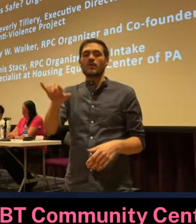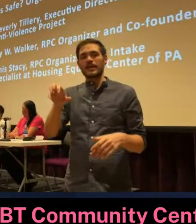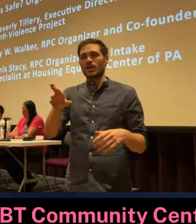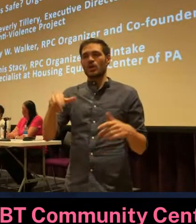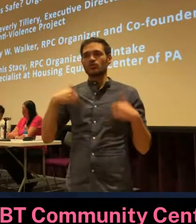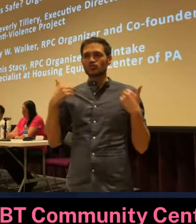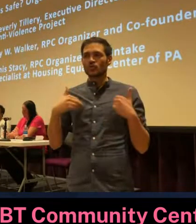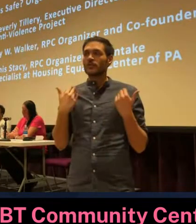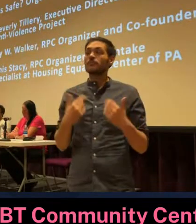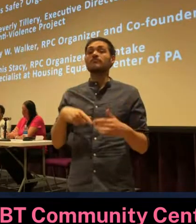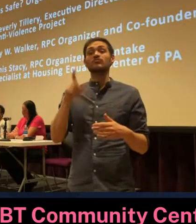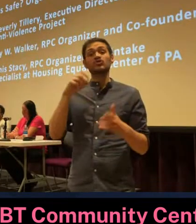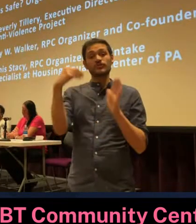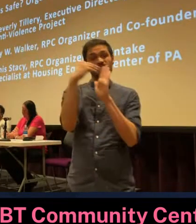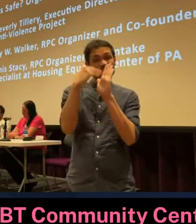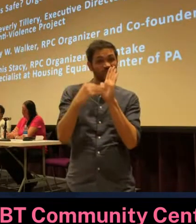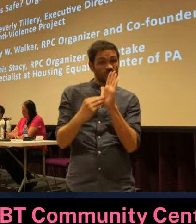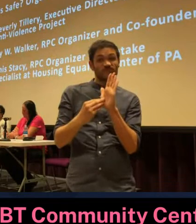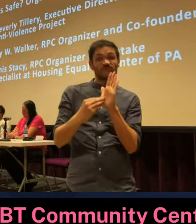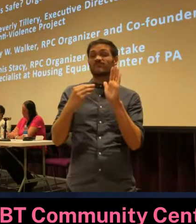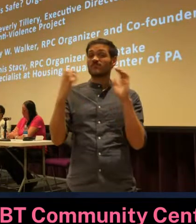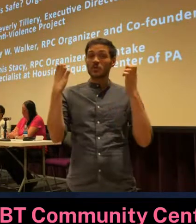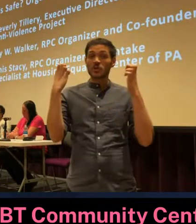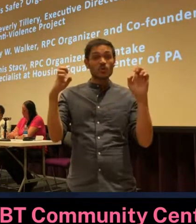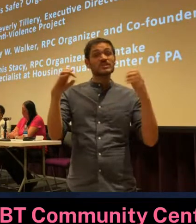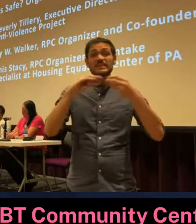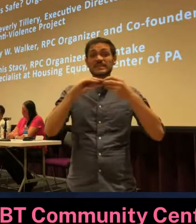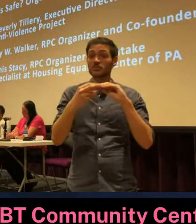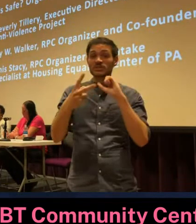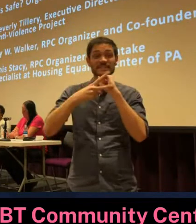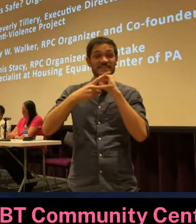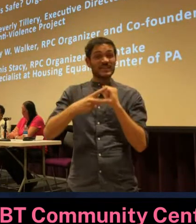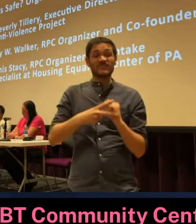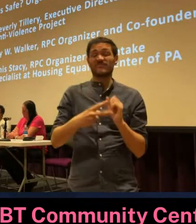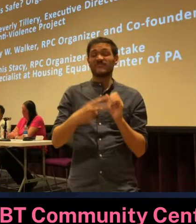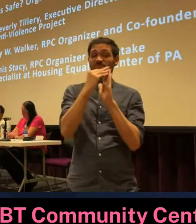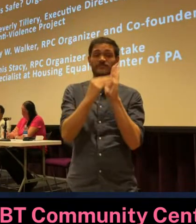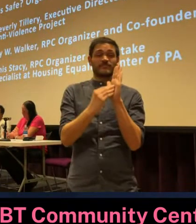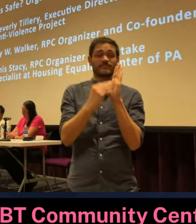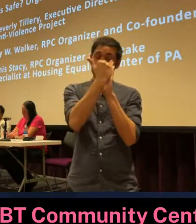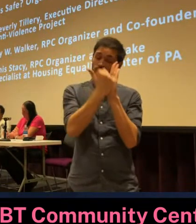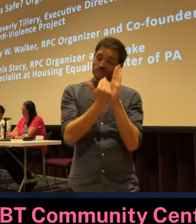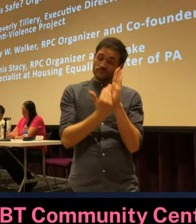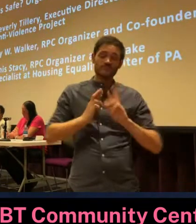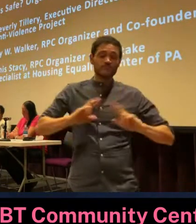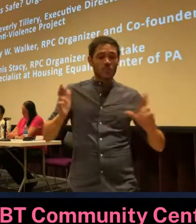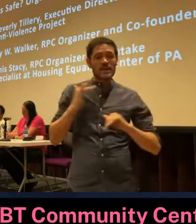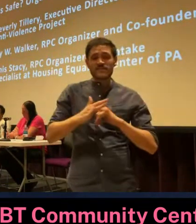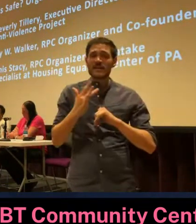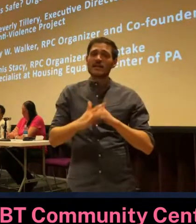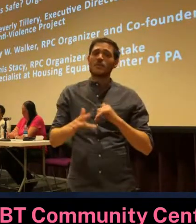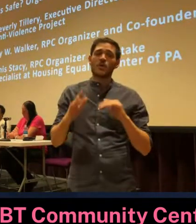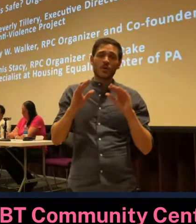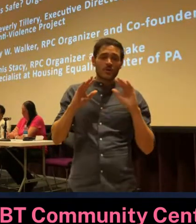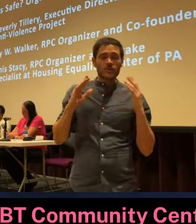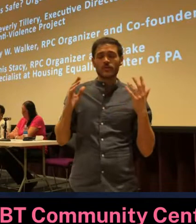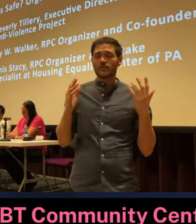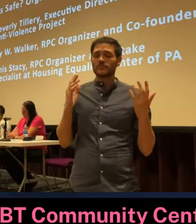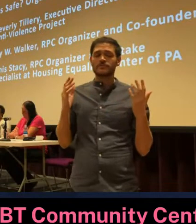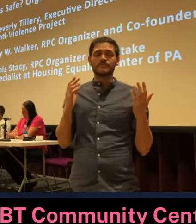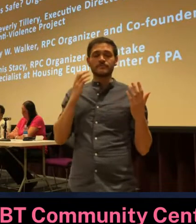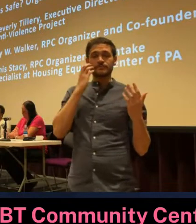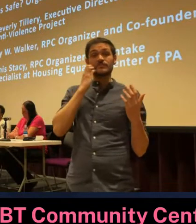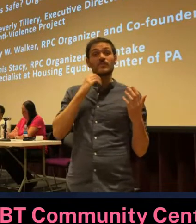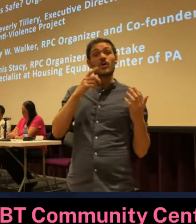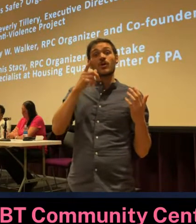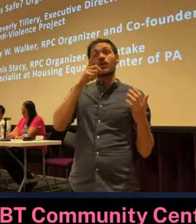emergency numbers, they should know who is there designated to take